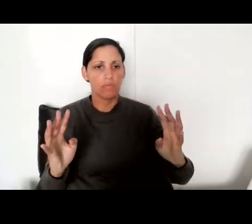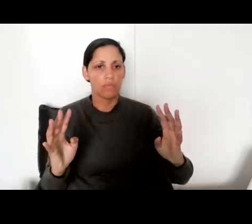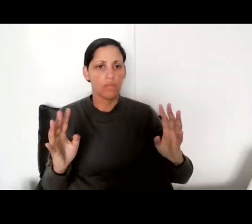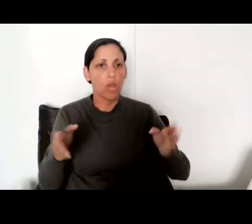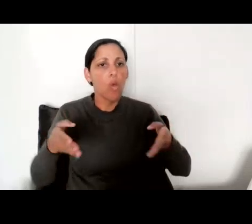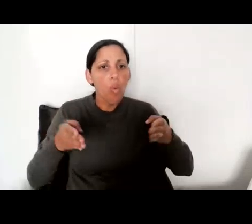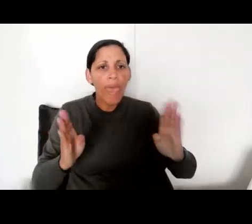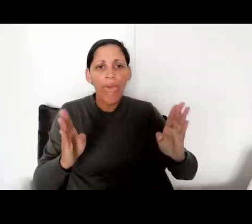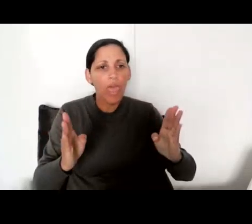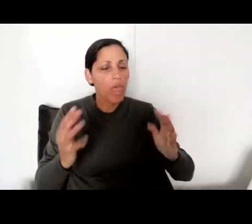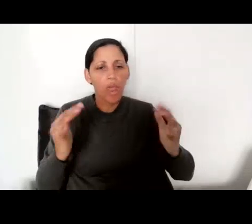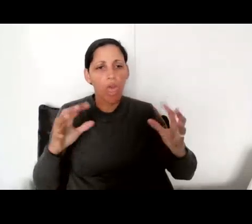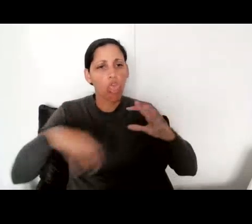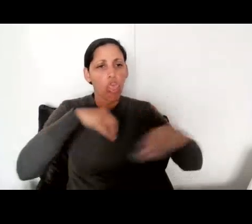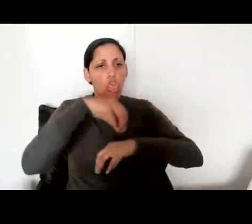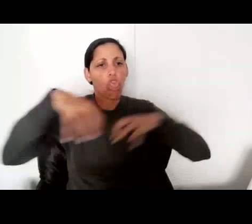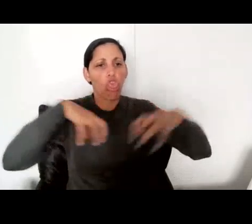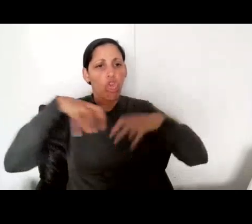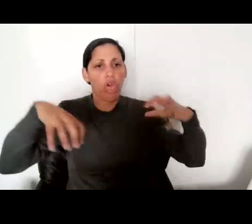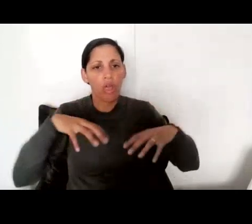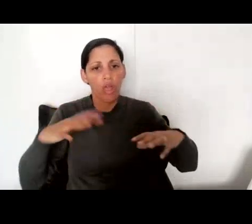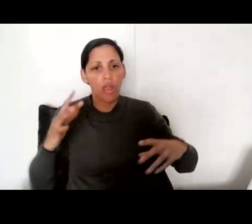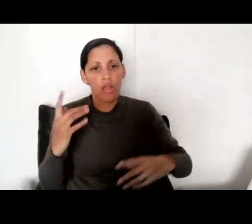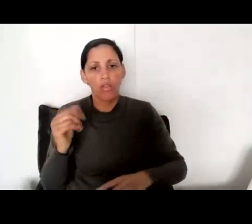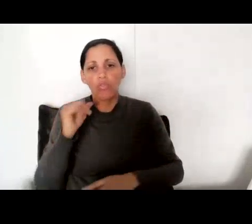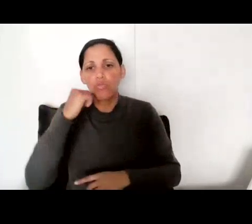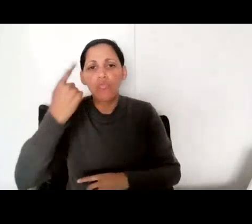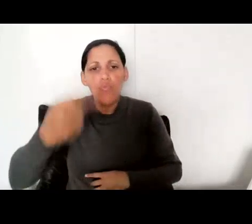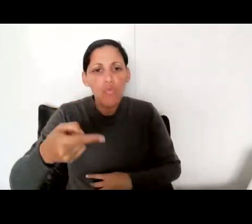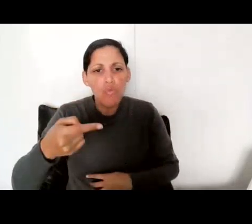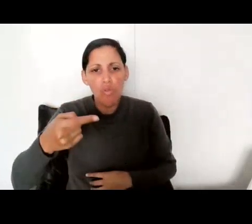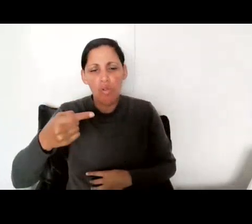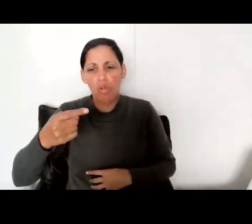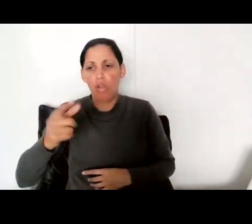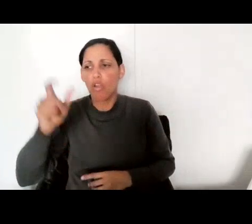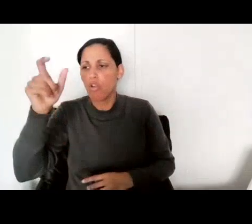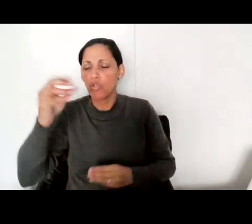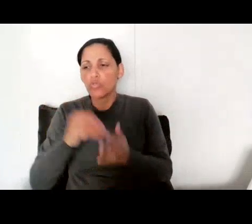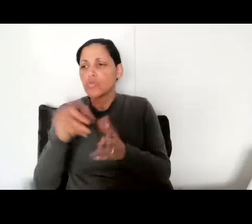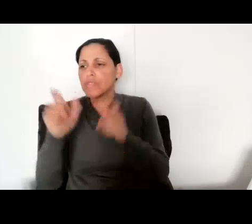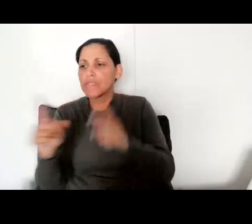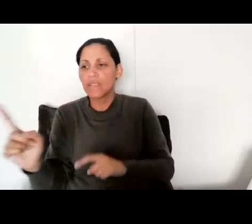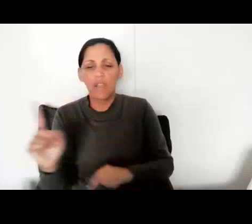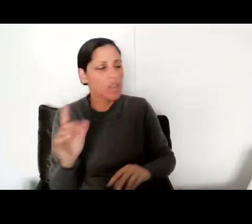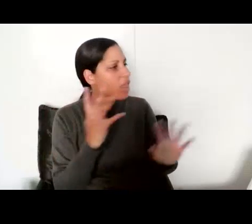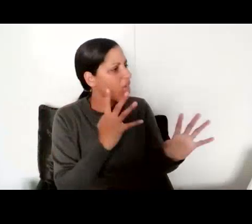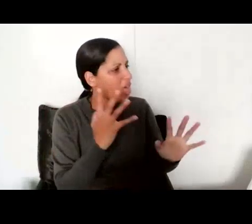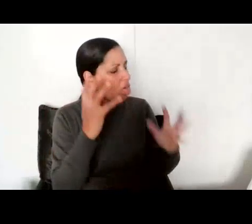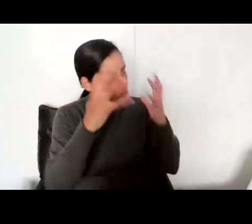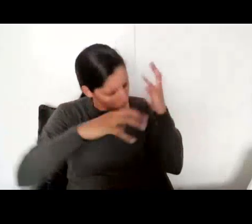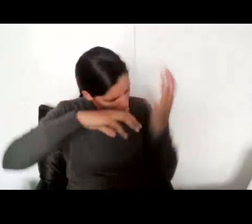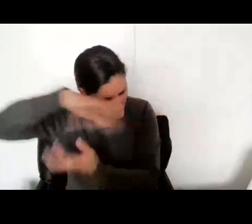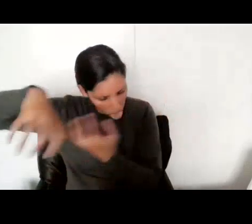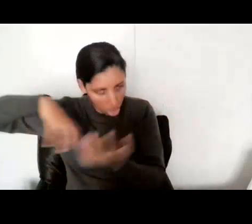ways, and then leave. So the next day, the whole thing is confusing for our students, which tells the importance. Is one of the